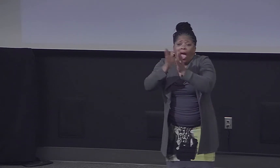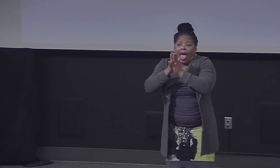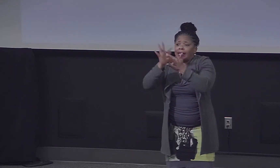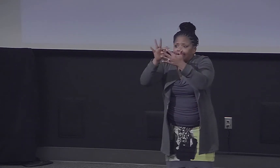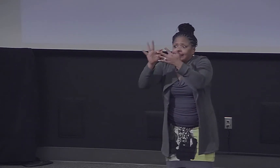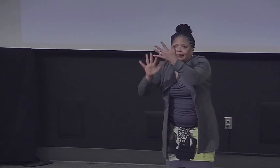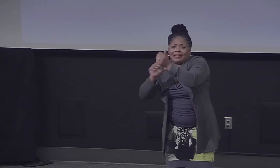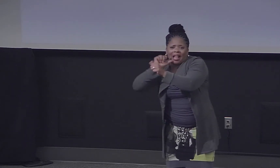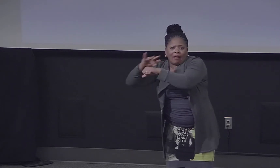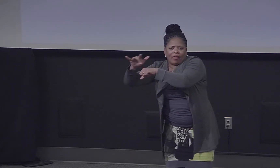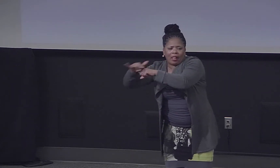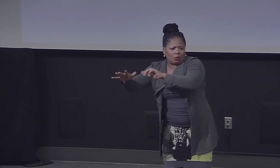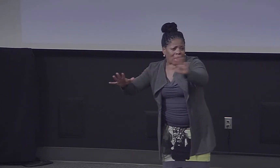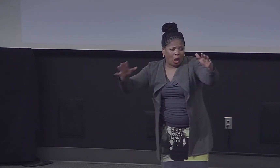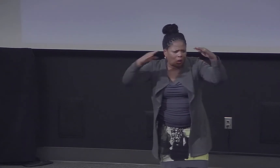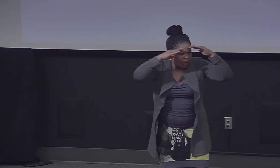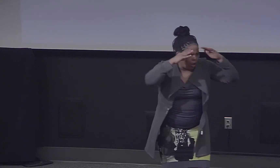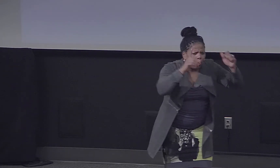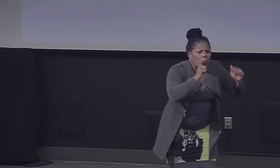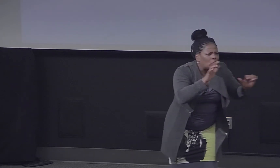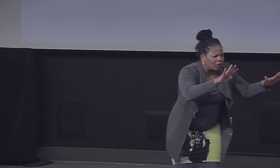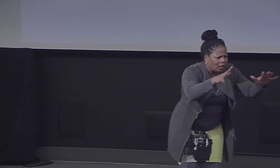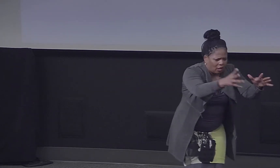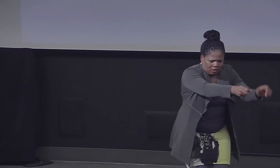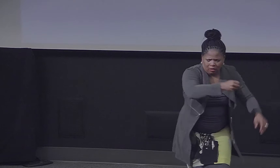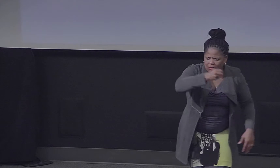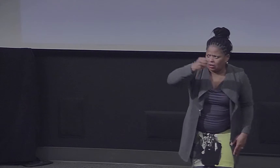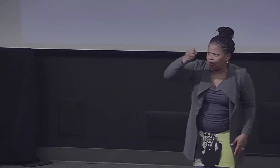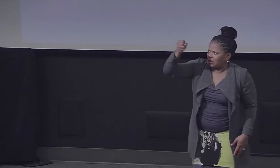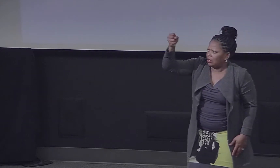that the audience wants an interpreter who looks like them?